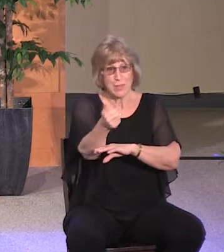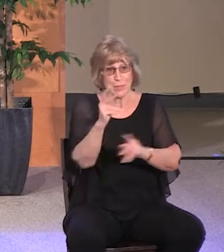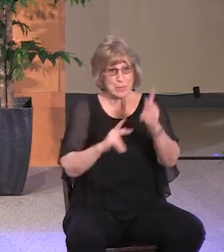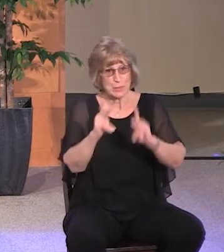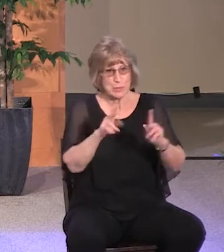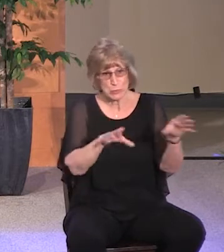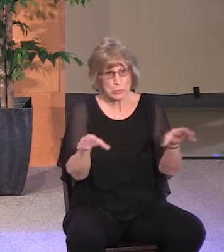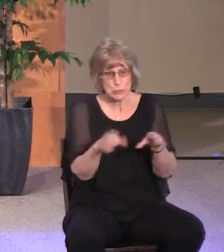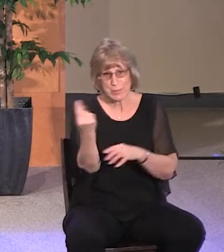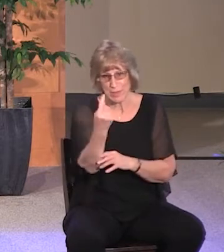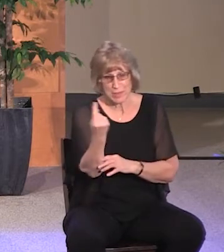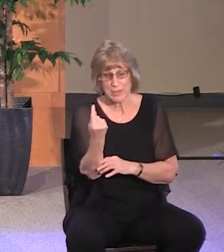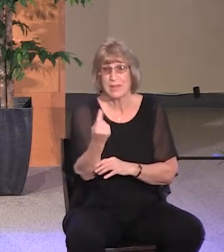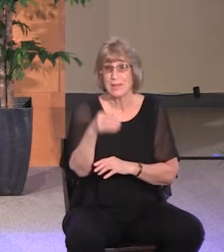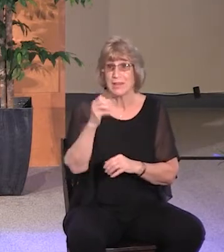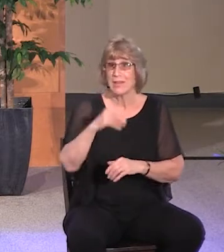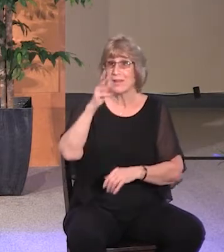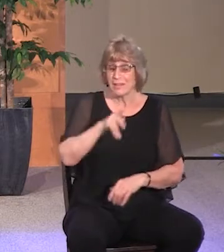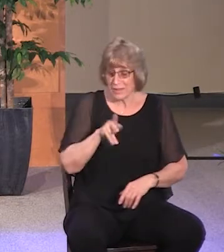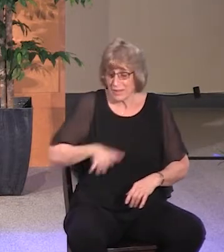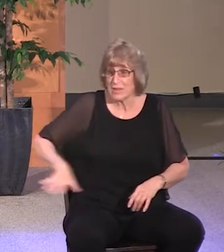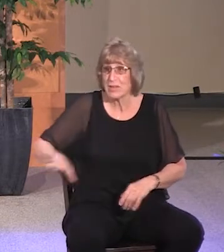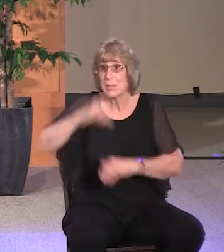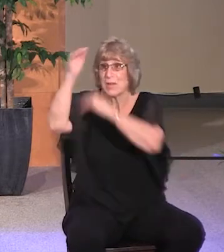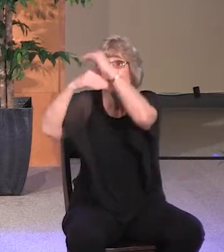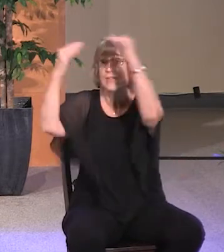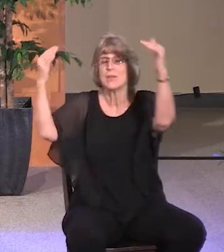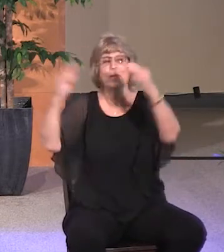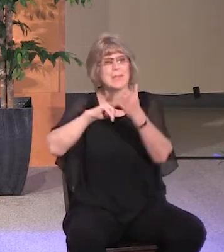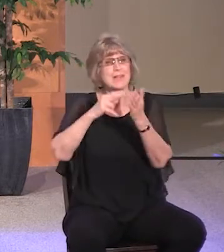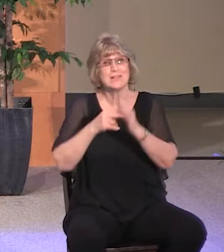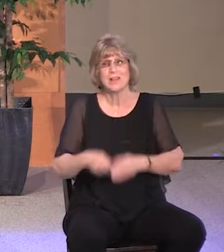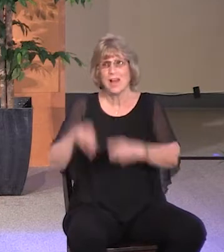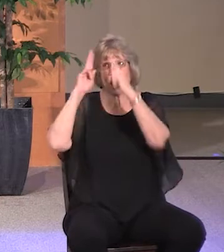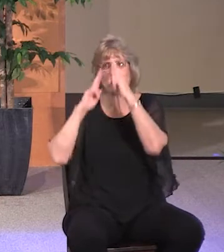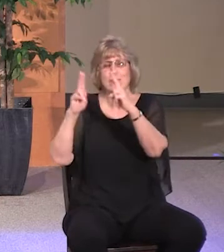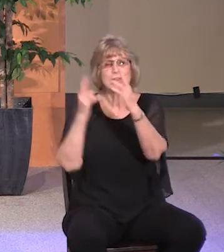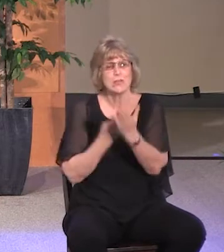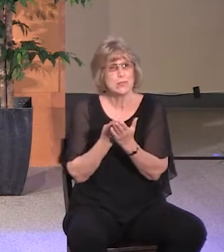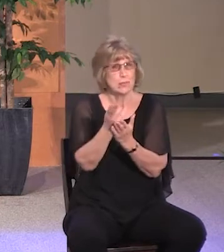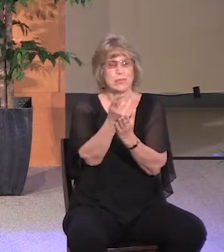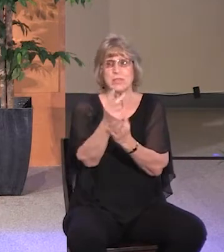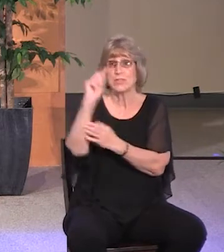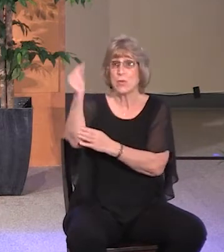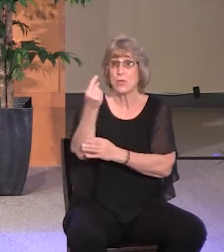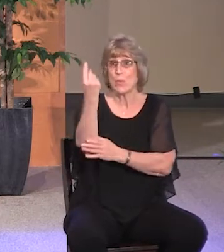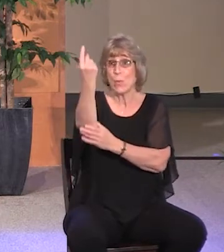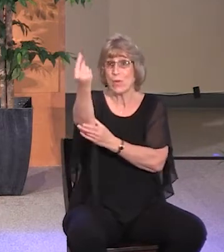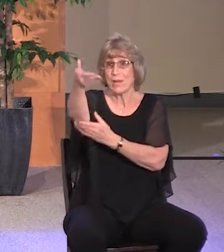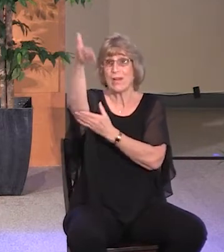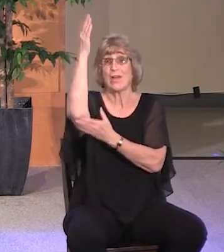heaven means honoring truth, that there is only one God. there is only one. There's